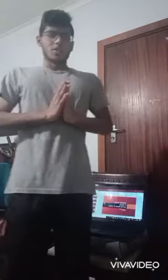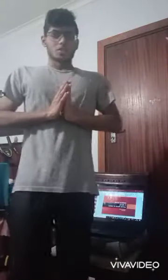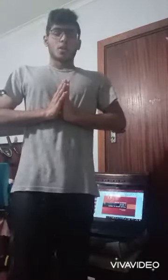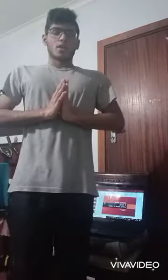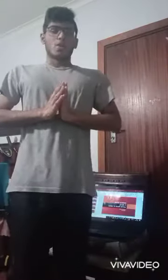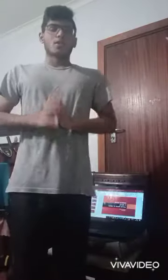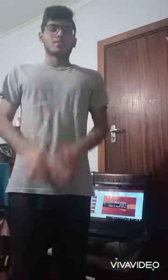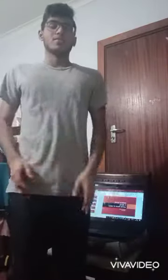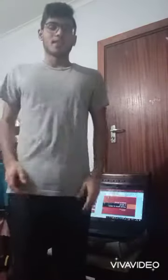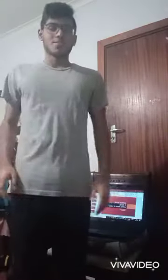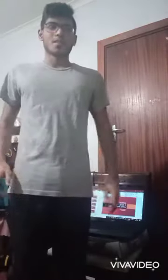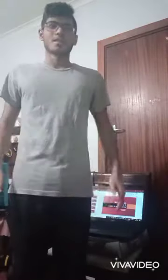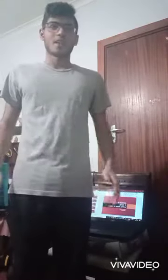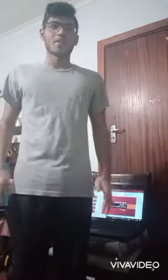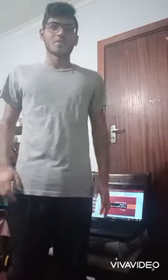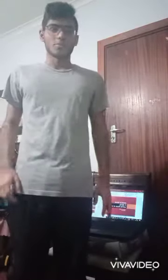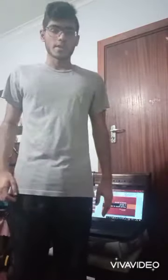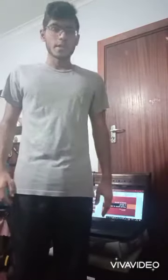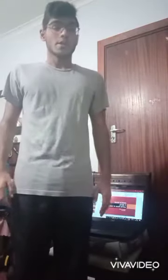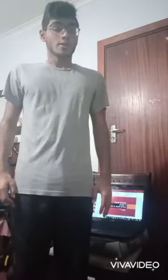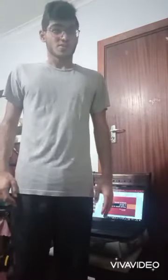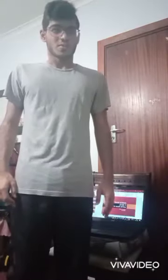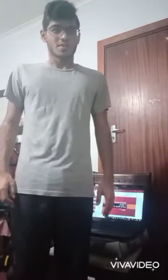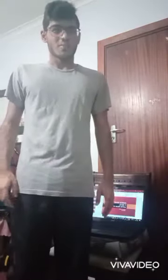Good day to one and all. Name Karen Reddy, student number